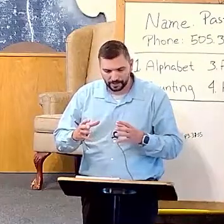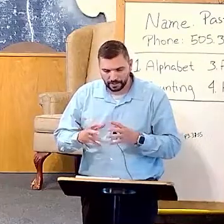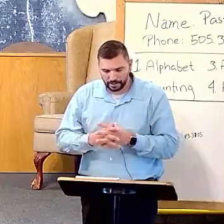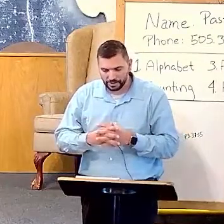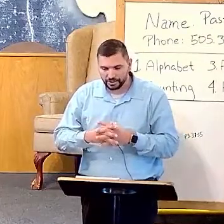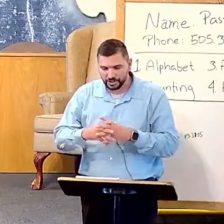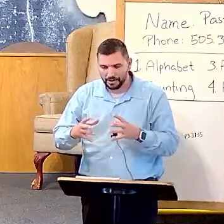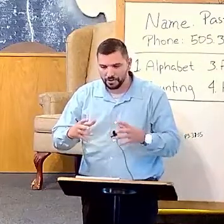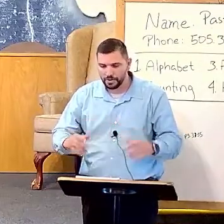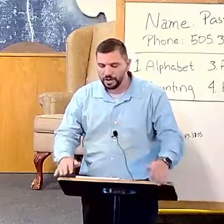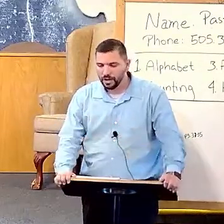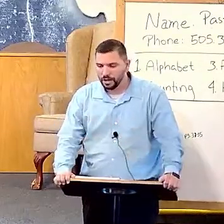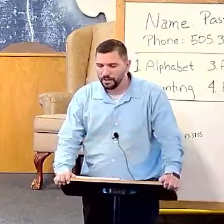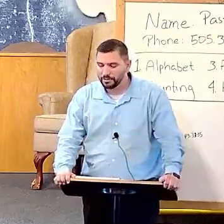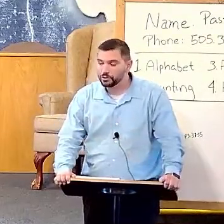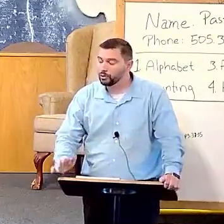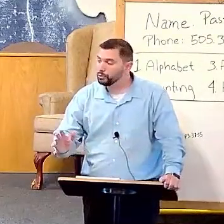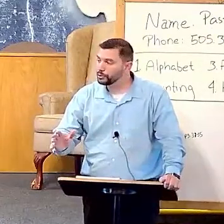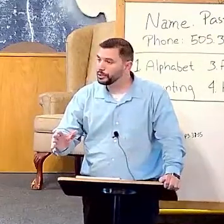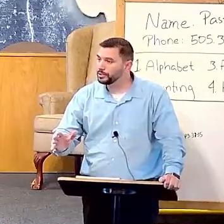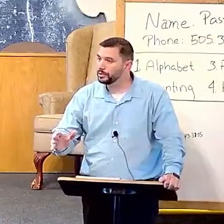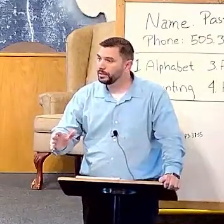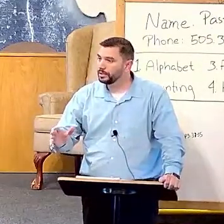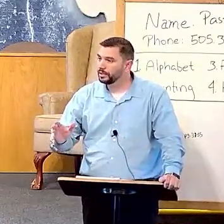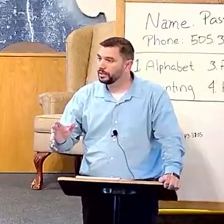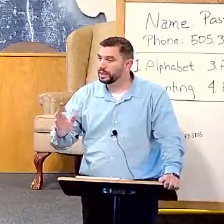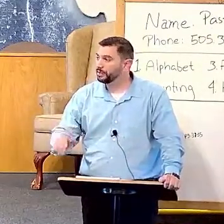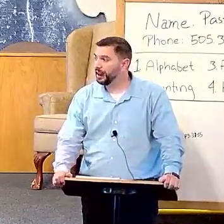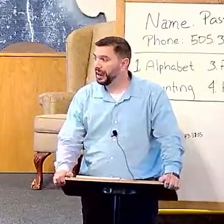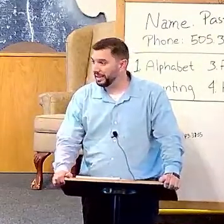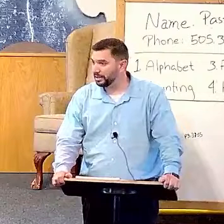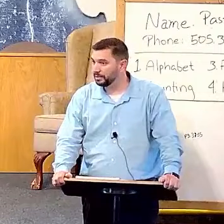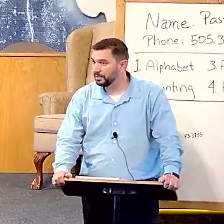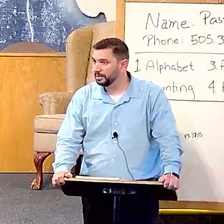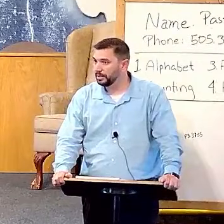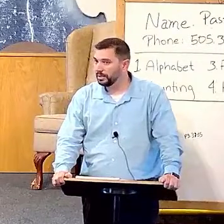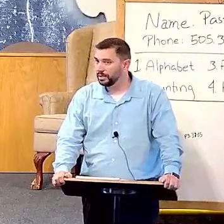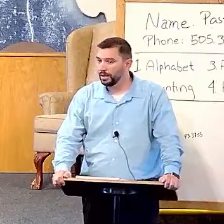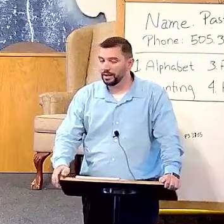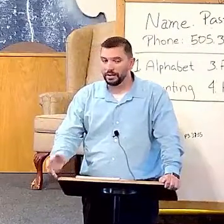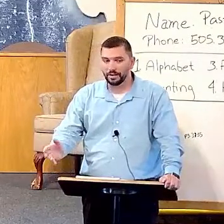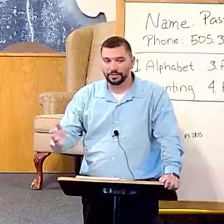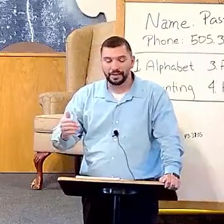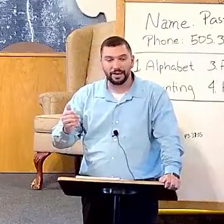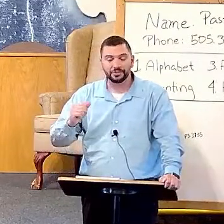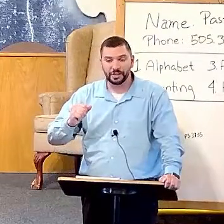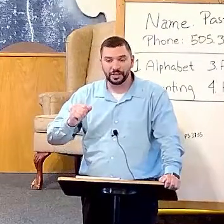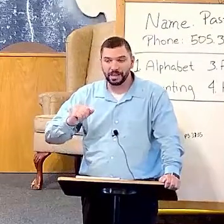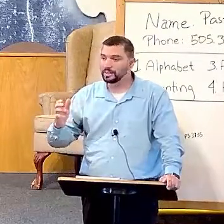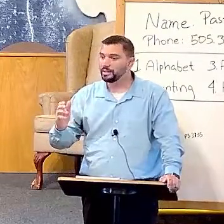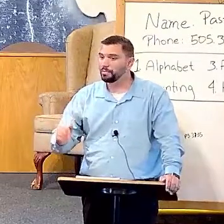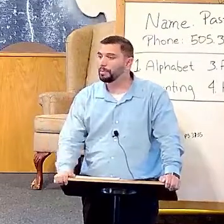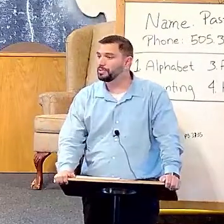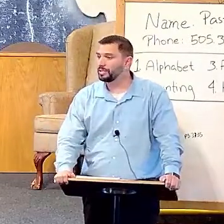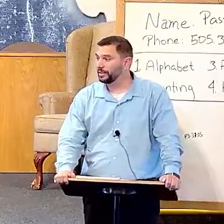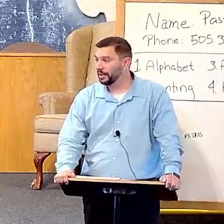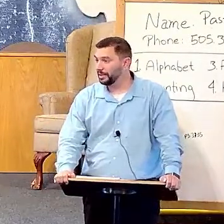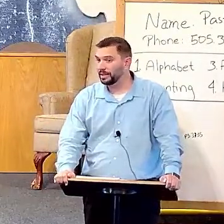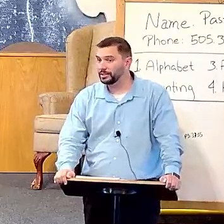the scenario of a soldier loving the flag. That I've seen that sign represented like that as well. Yes,